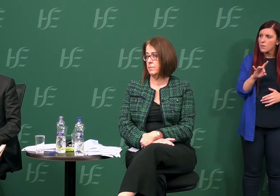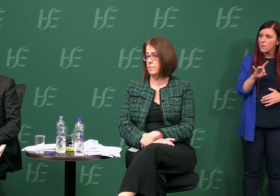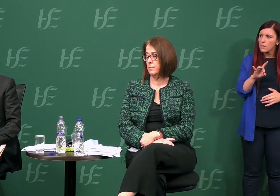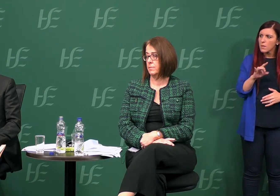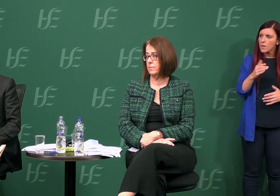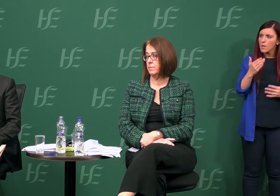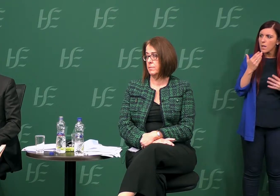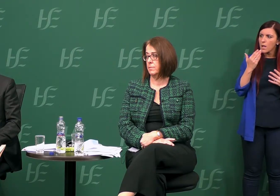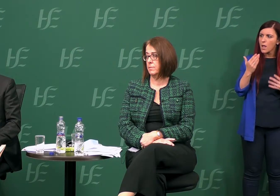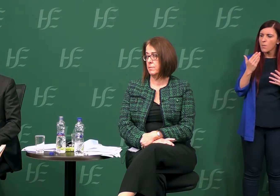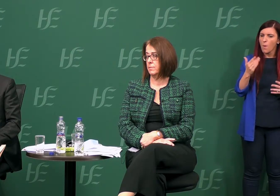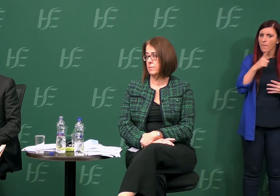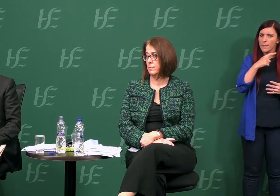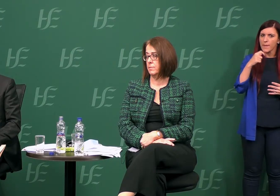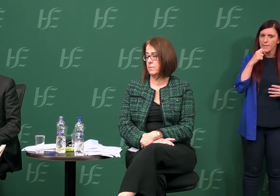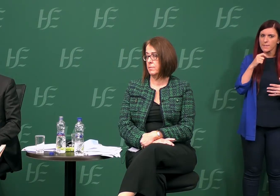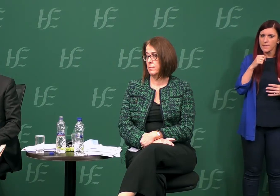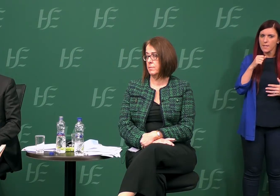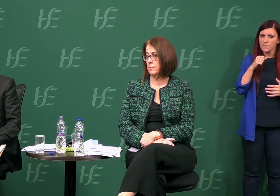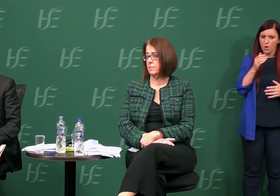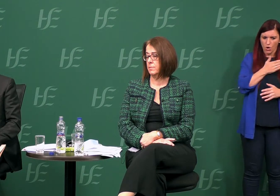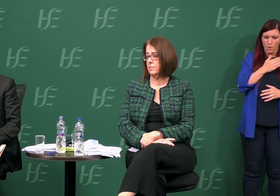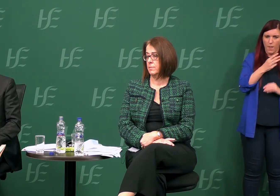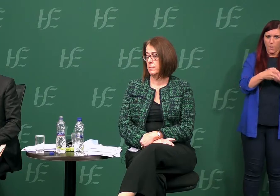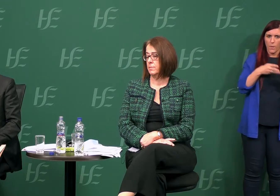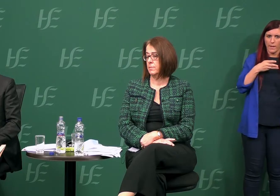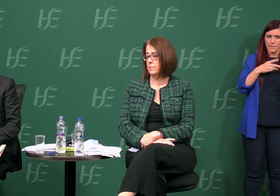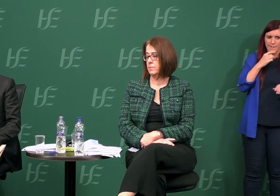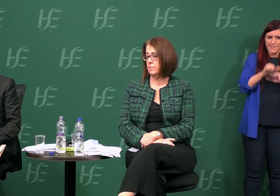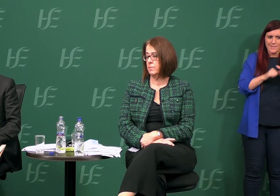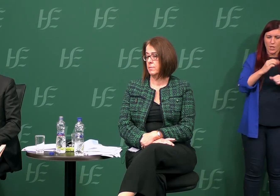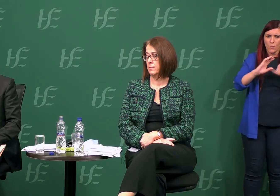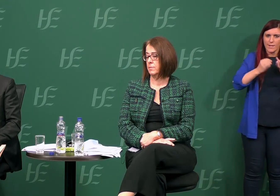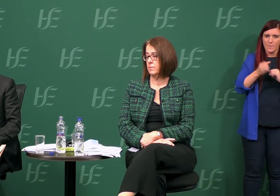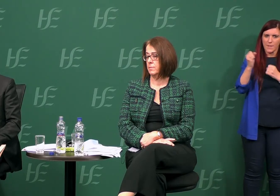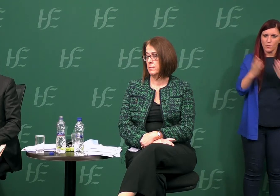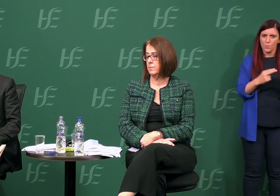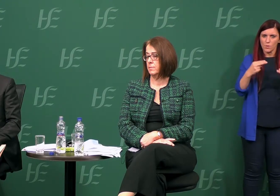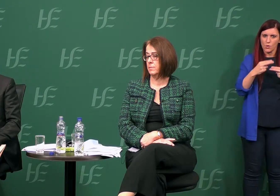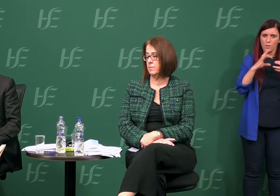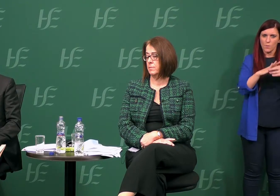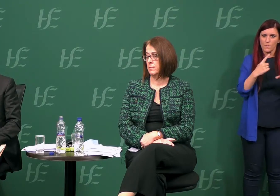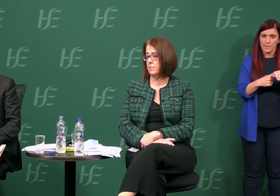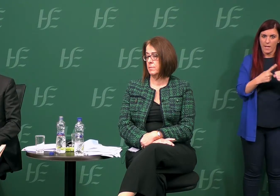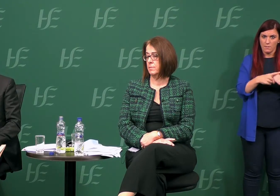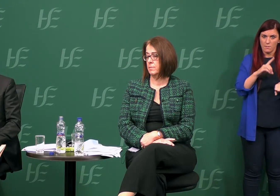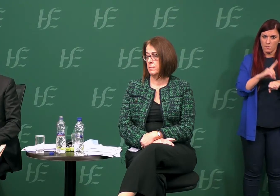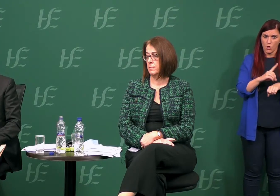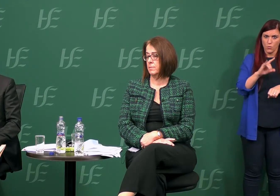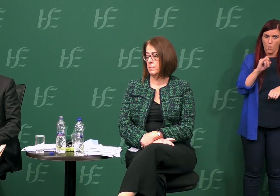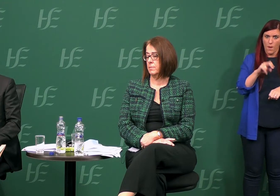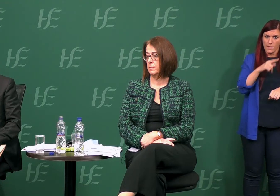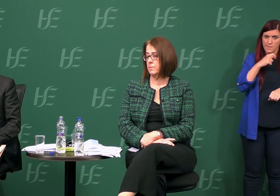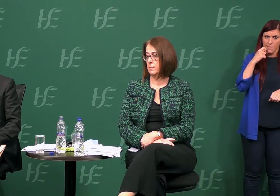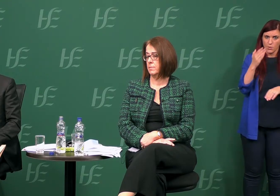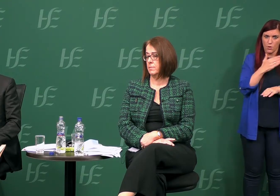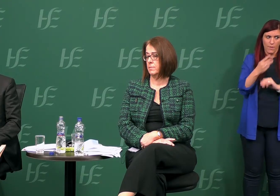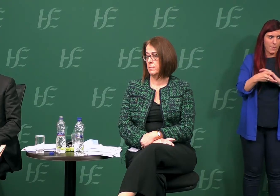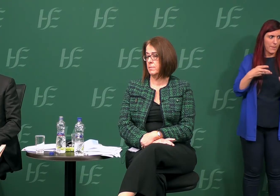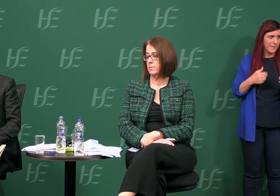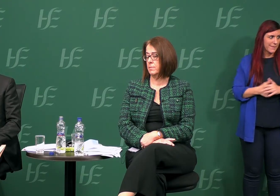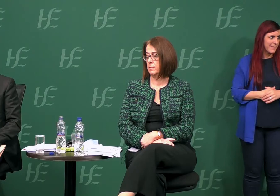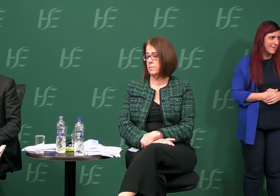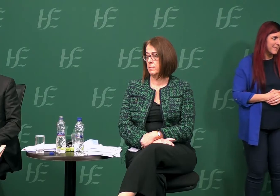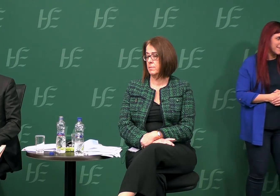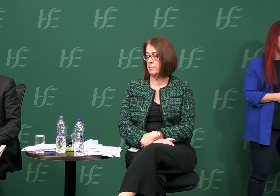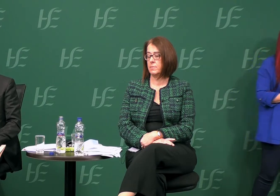would be reintroduced in nursing homes. Is that changed now because of the booster campaign? So I suppose, I think, yeah,